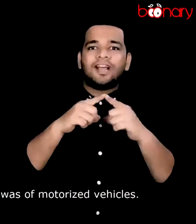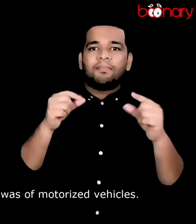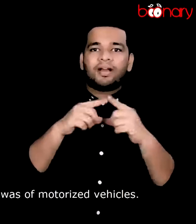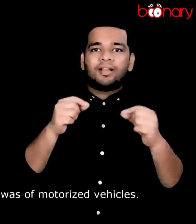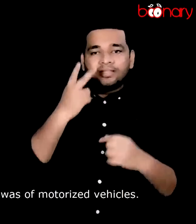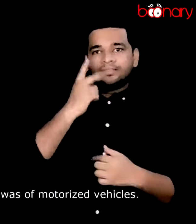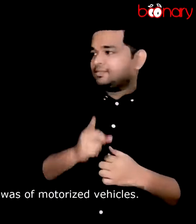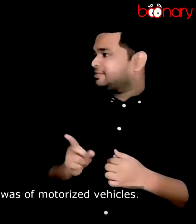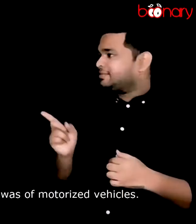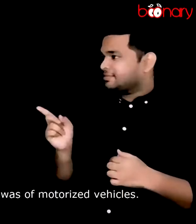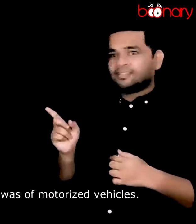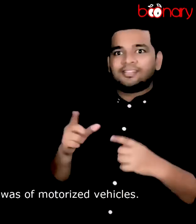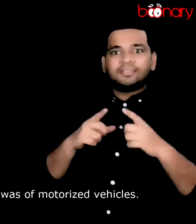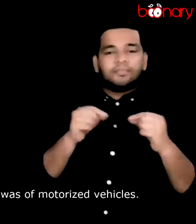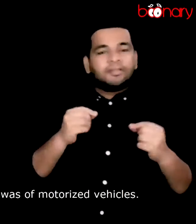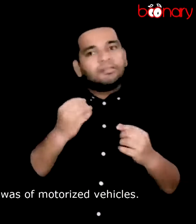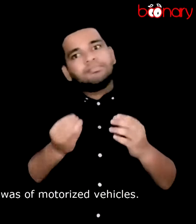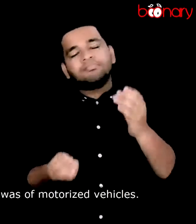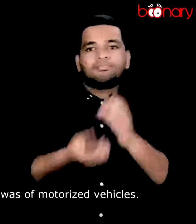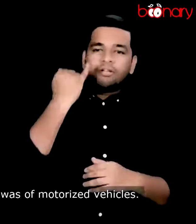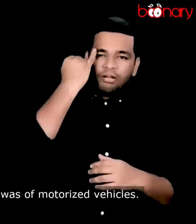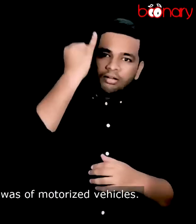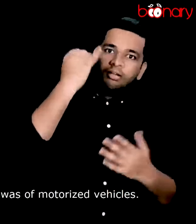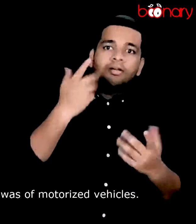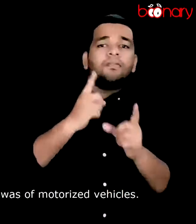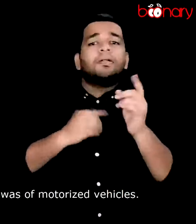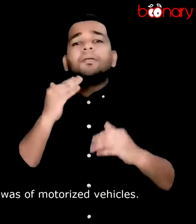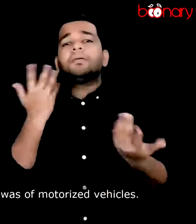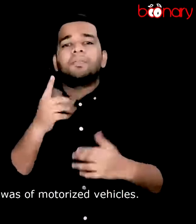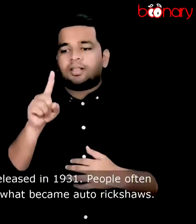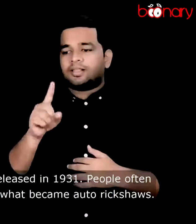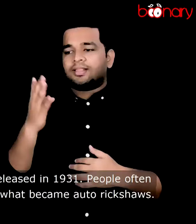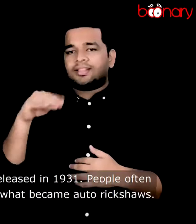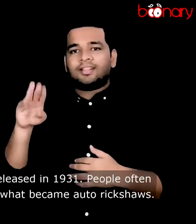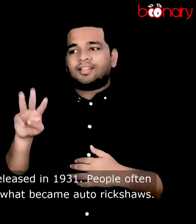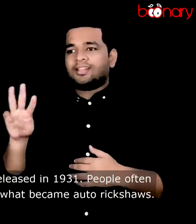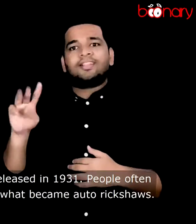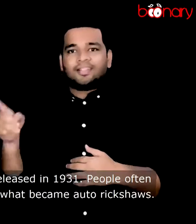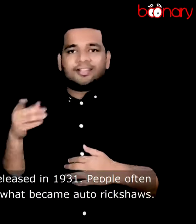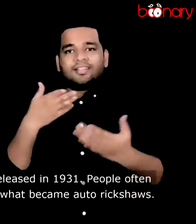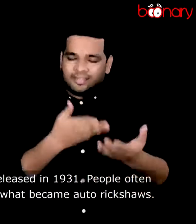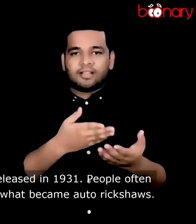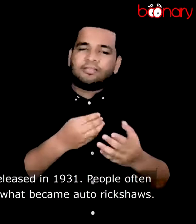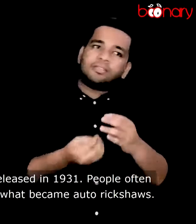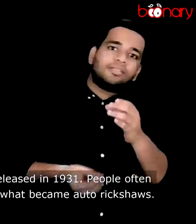country Japan, and that was of motorized vehicles. A 3-wheel open vehicle was released